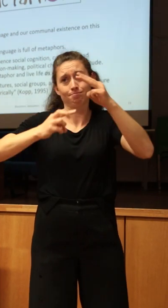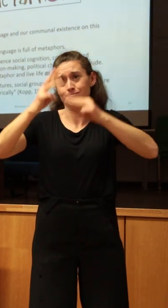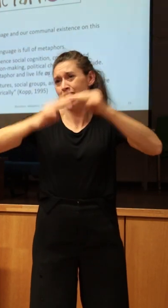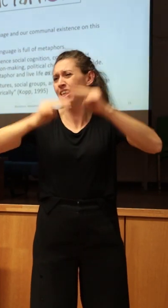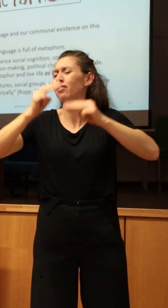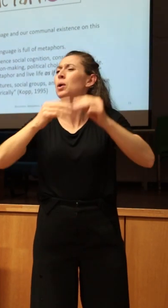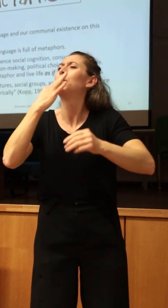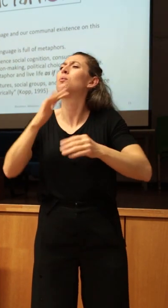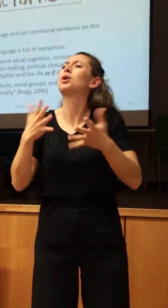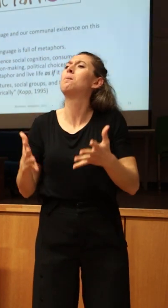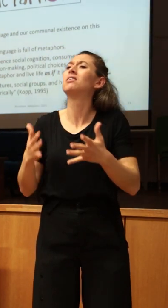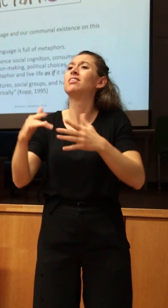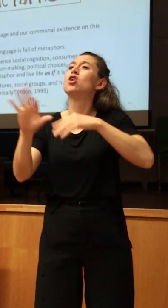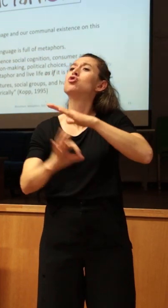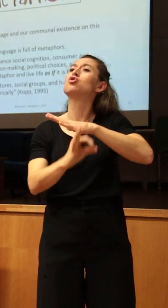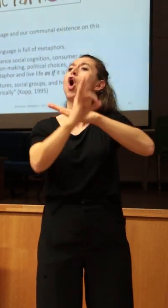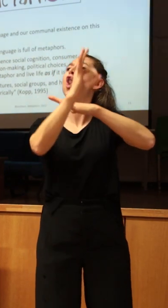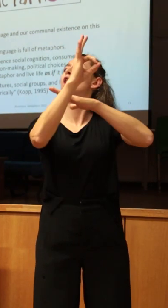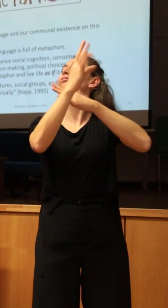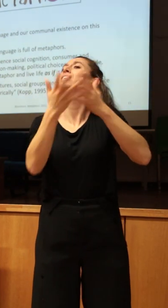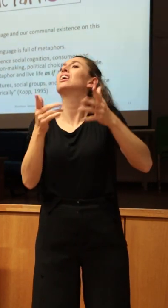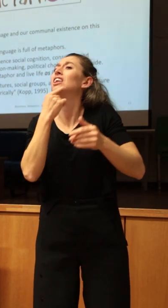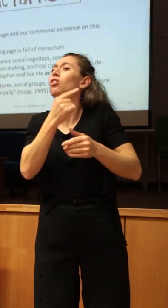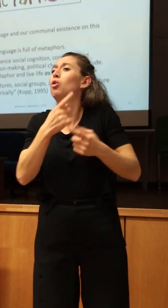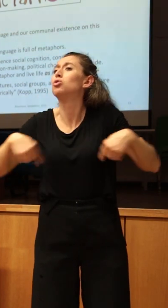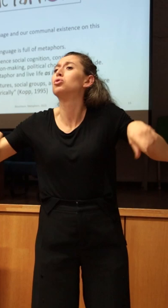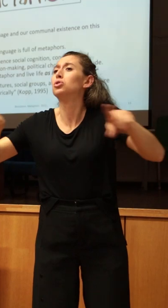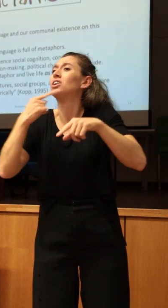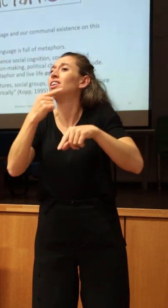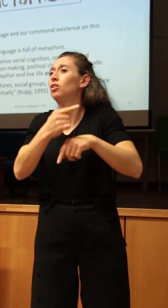¿Qué pasa con el sol en la mañana? ¿Qué decimos?